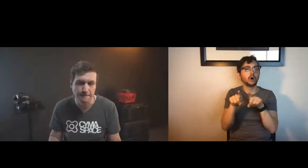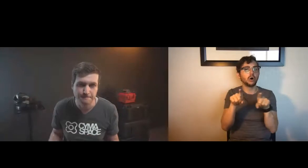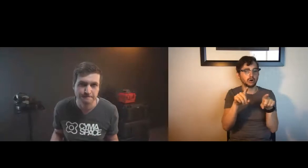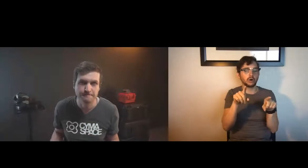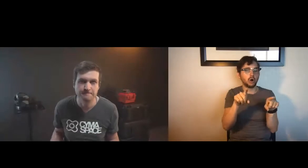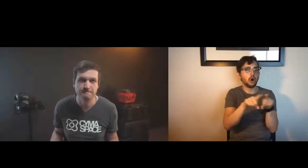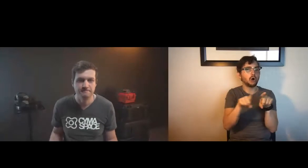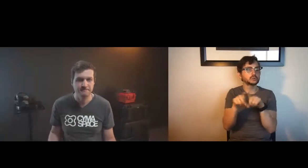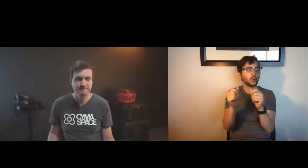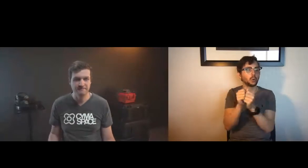so i just wanted to show you that